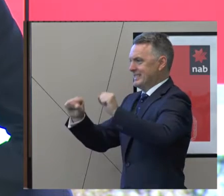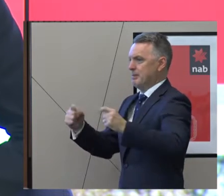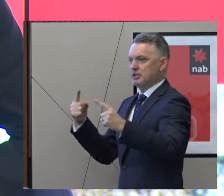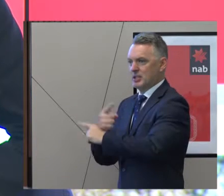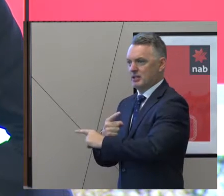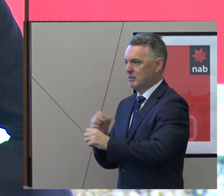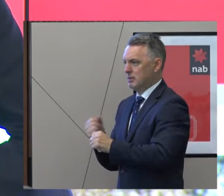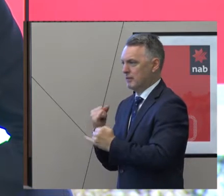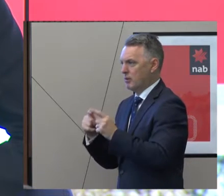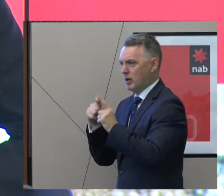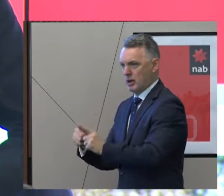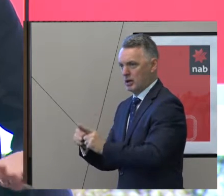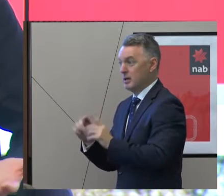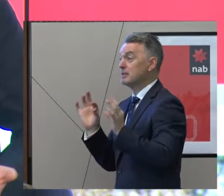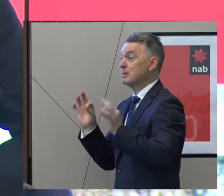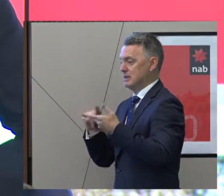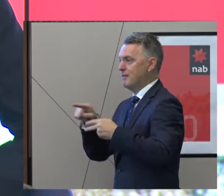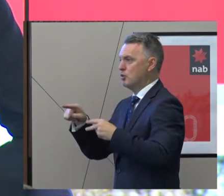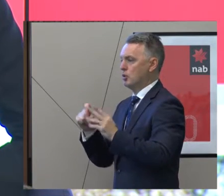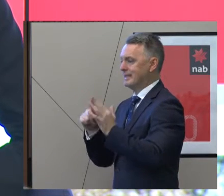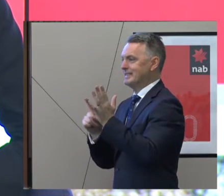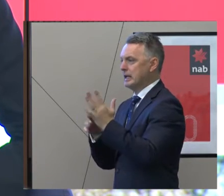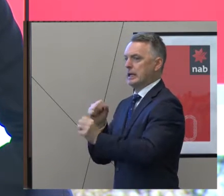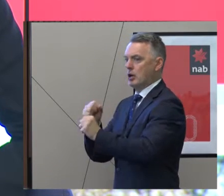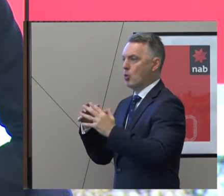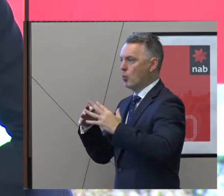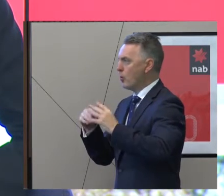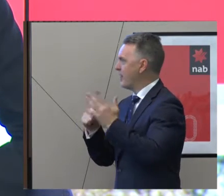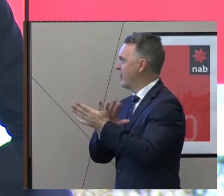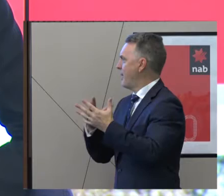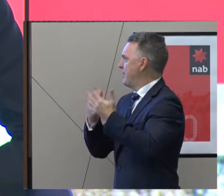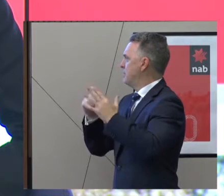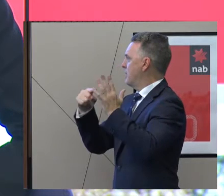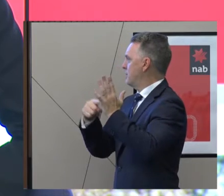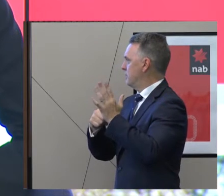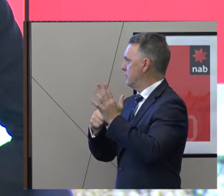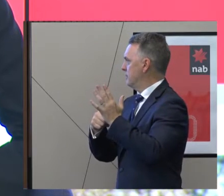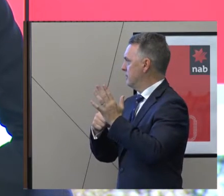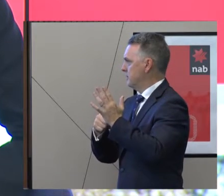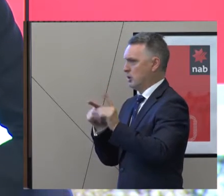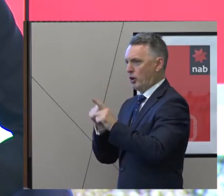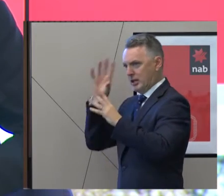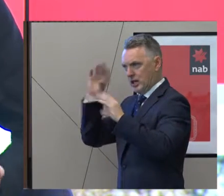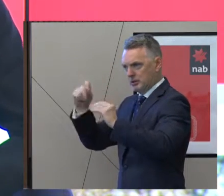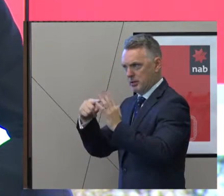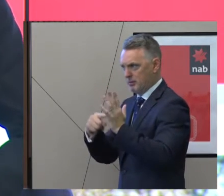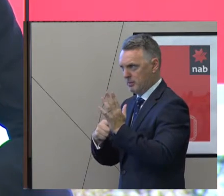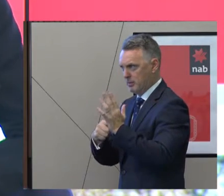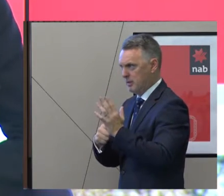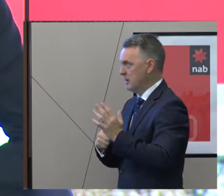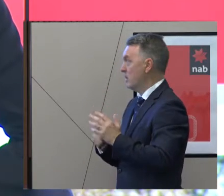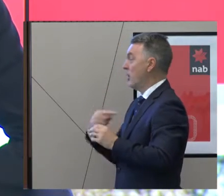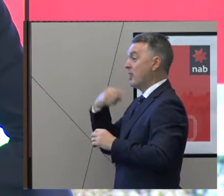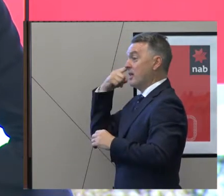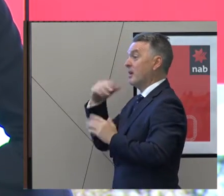know, especially dealing with a big department. And so I think there's a growing recognition, I